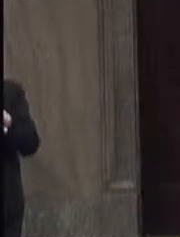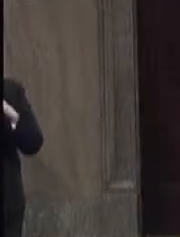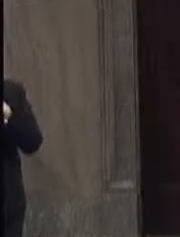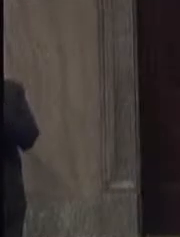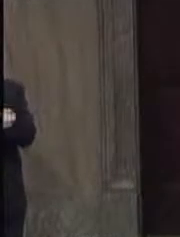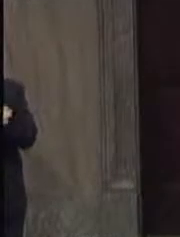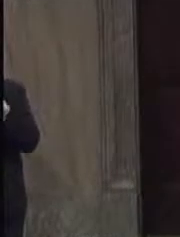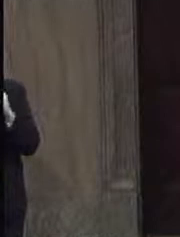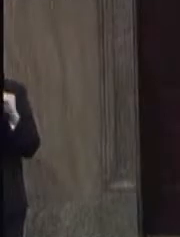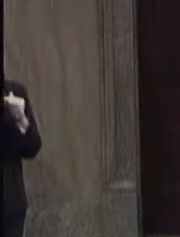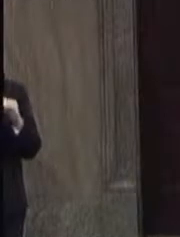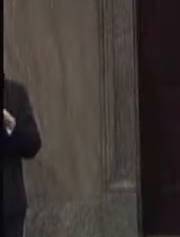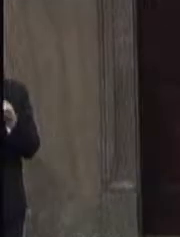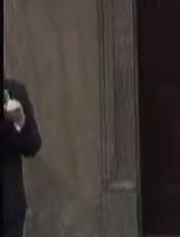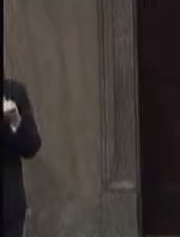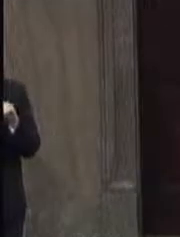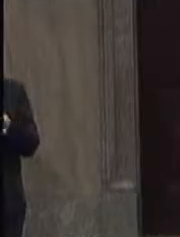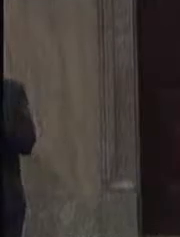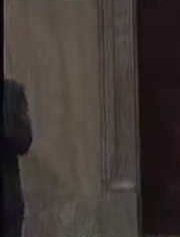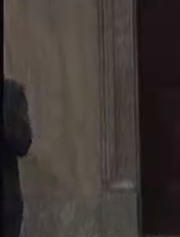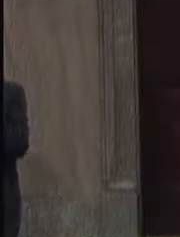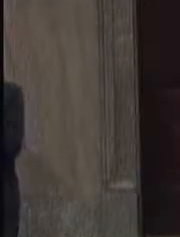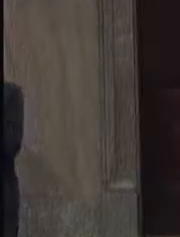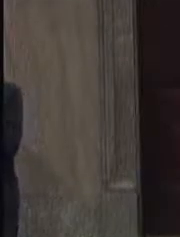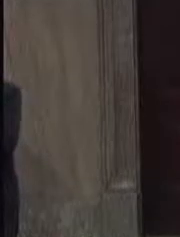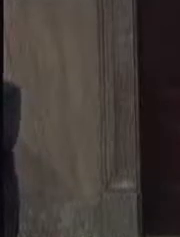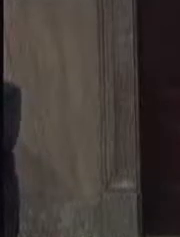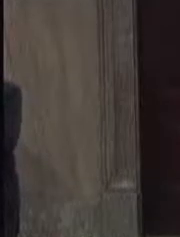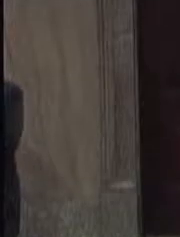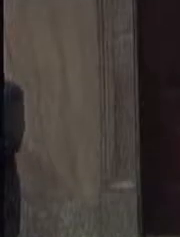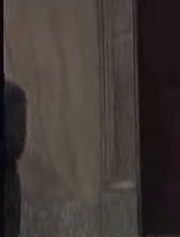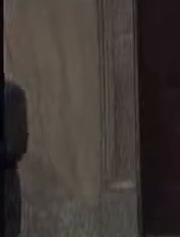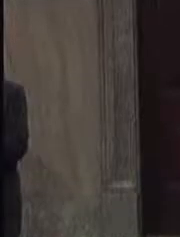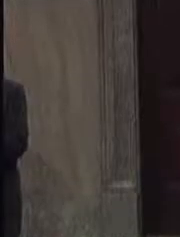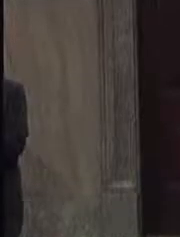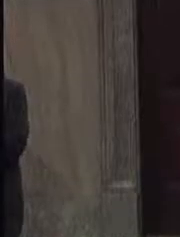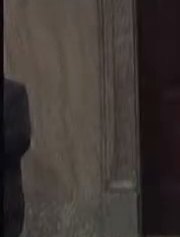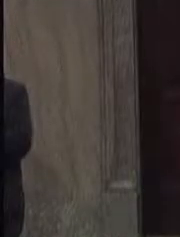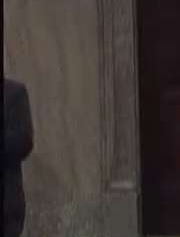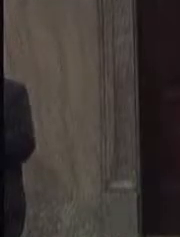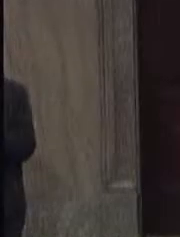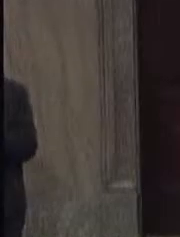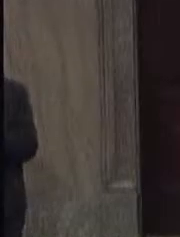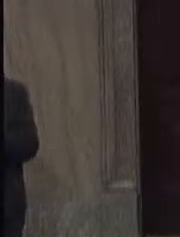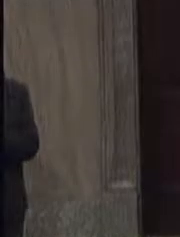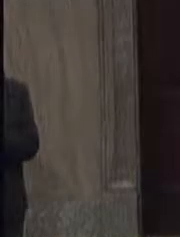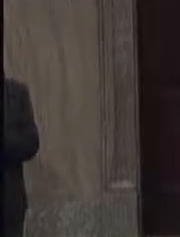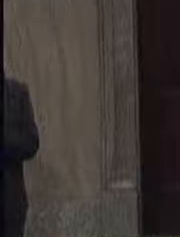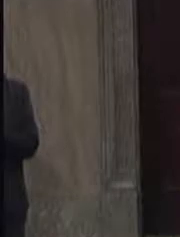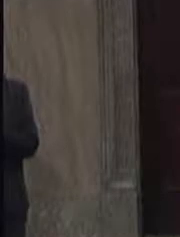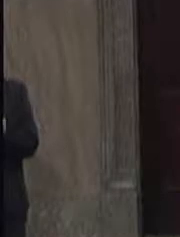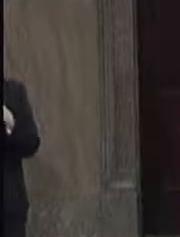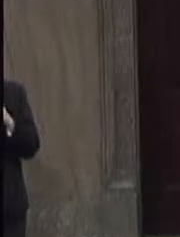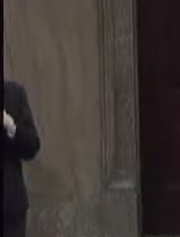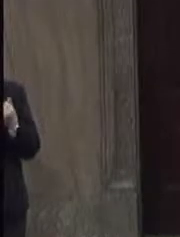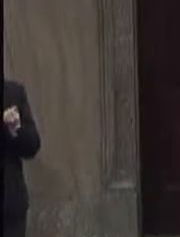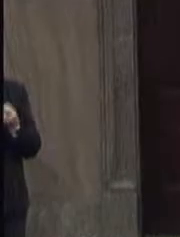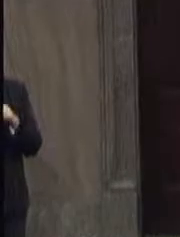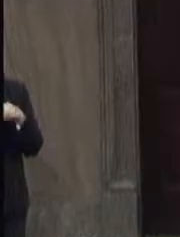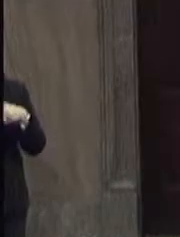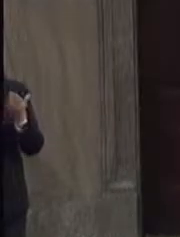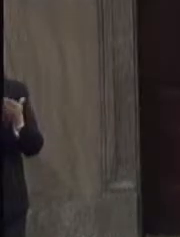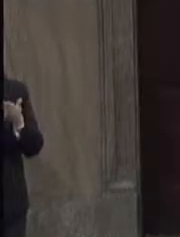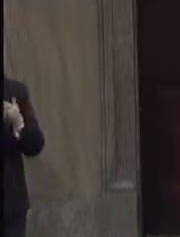I will be taken away from providing ongoing therapy services for children and families, as well as being taken away from providing